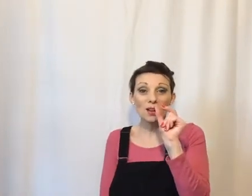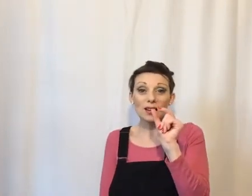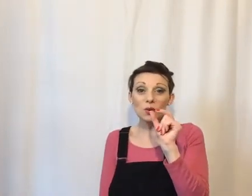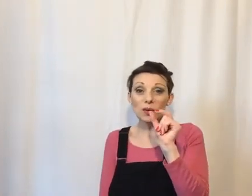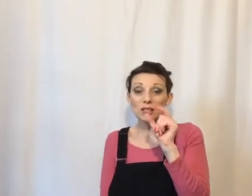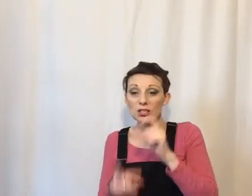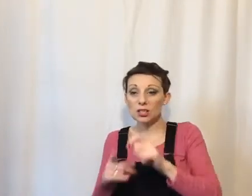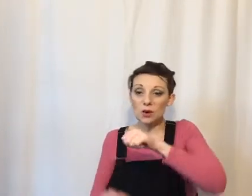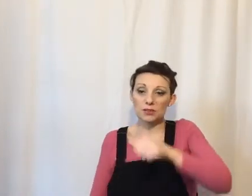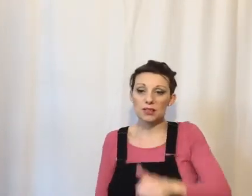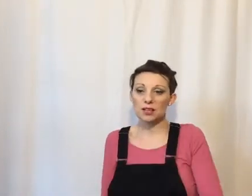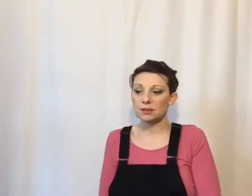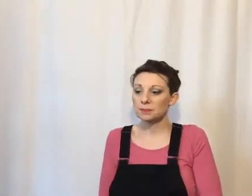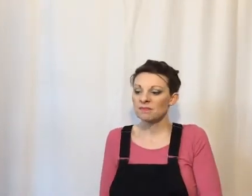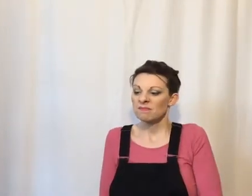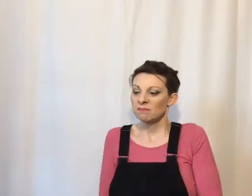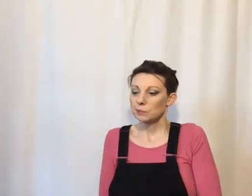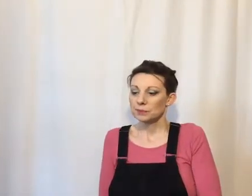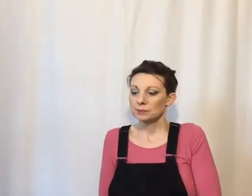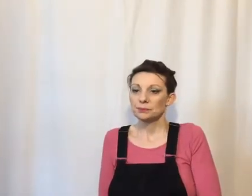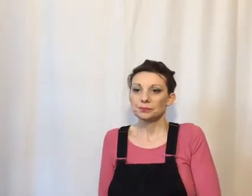little bit to do after this.